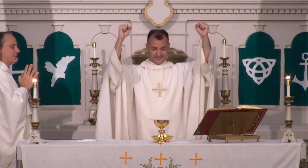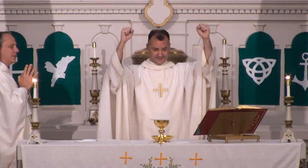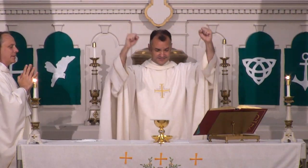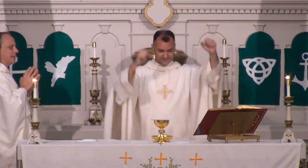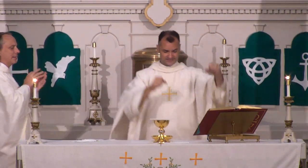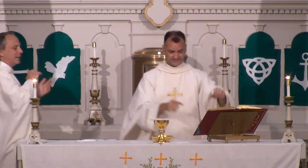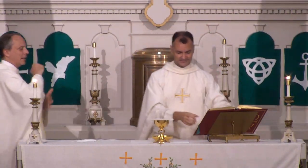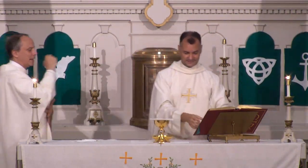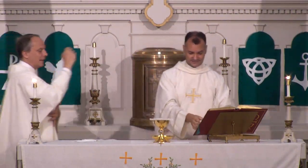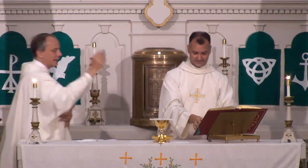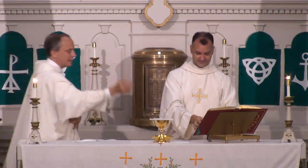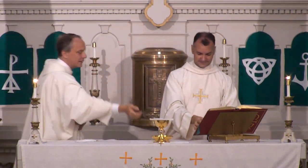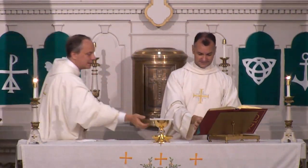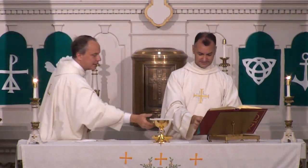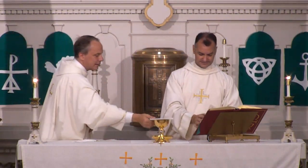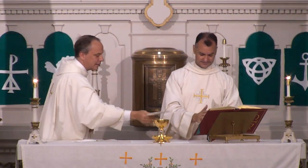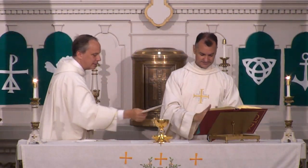Hosanna in the highest.